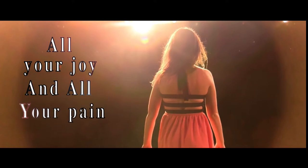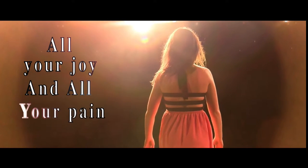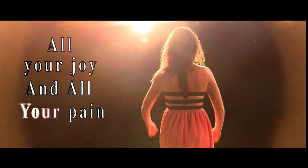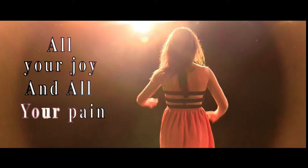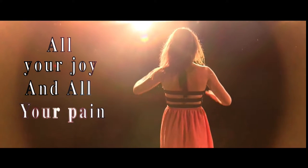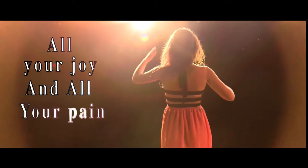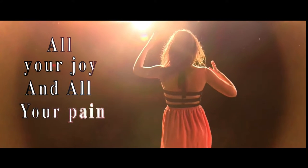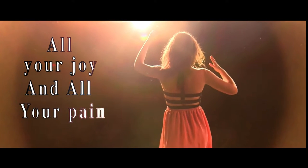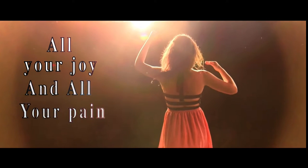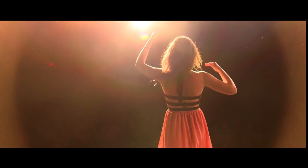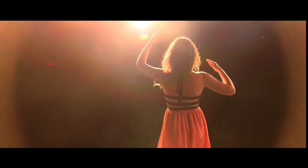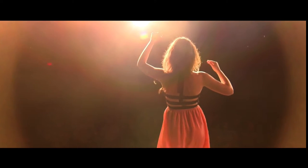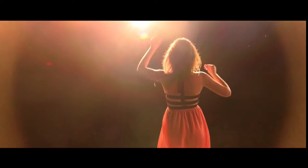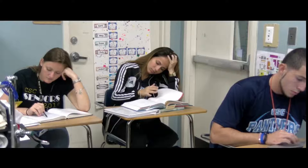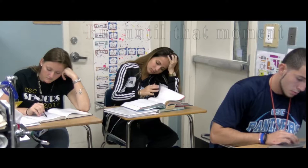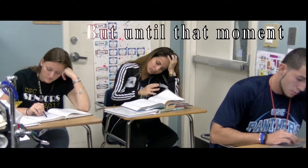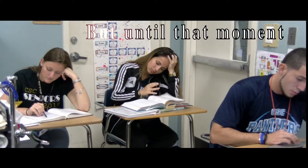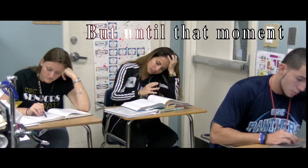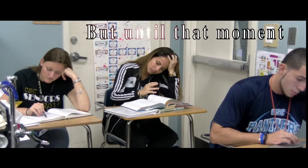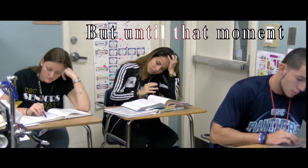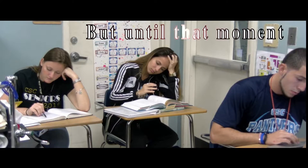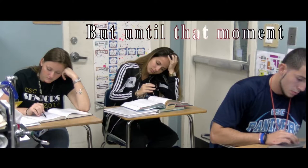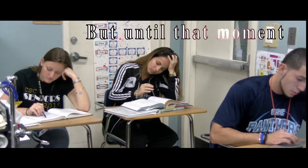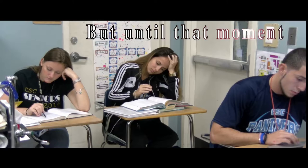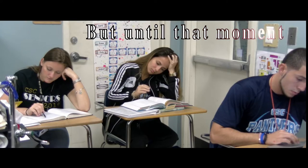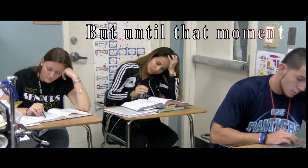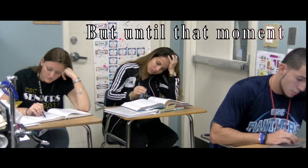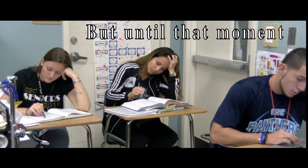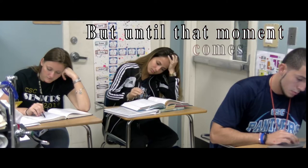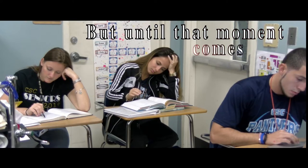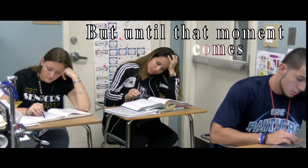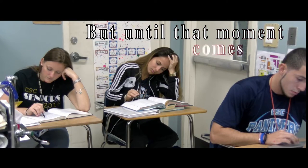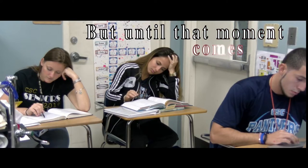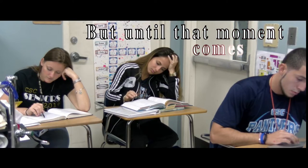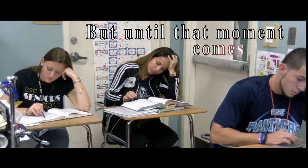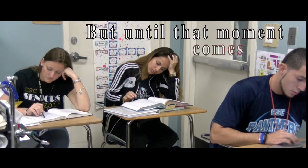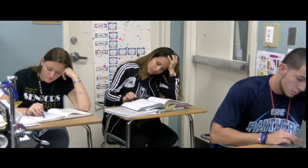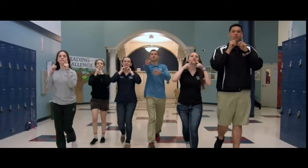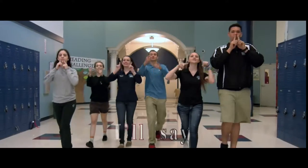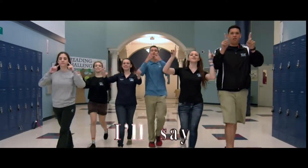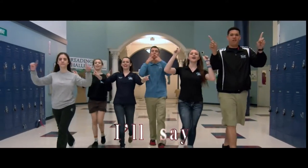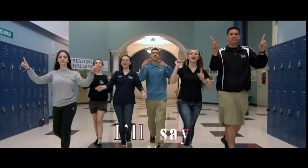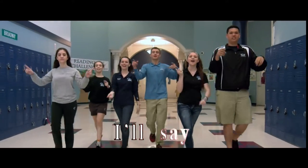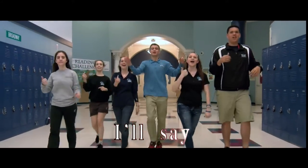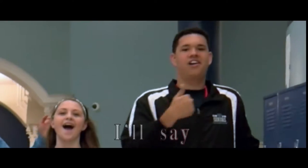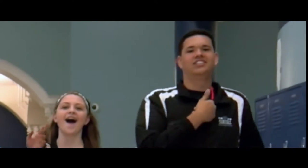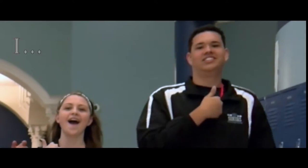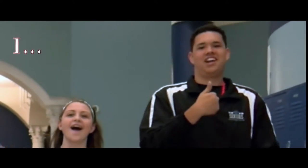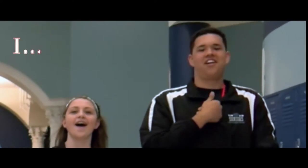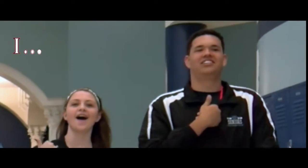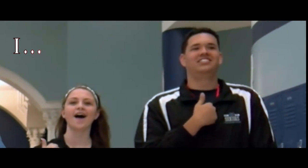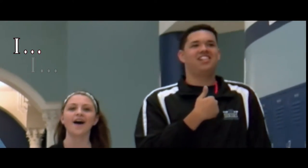pain But until my moment comes I'll say I,